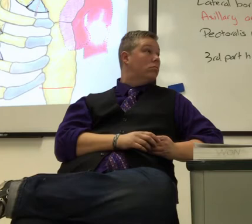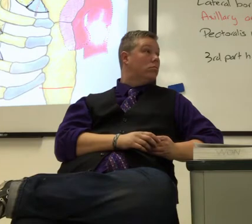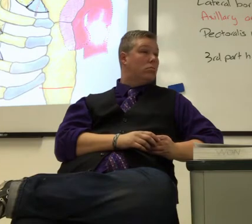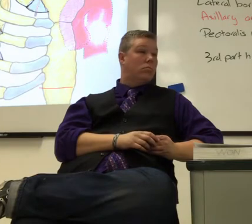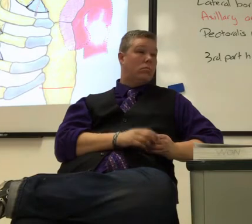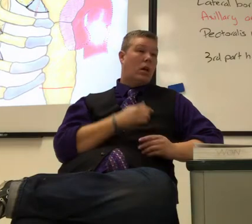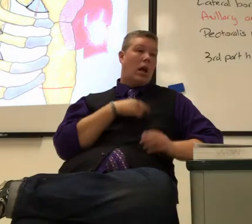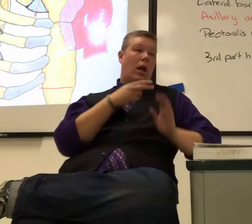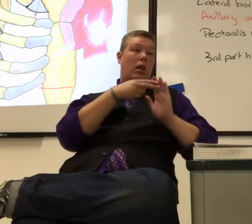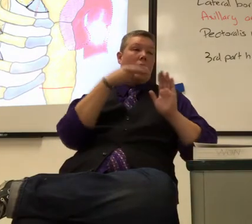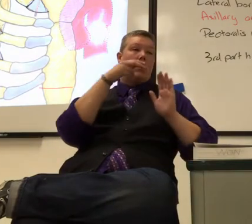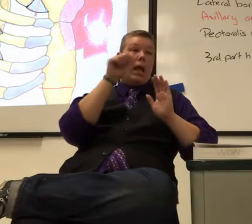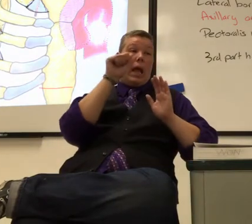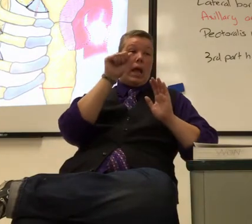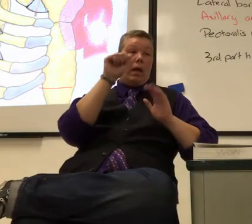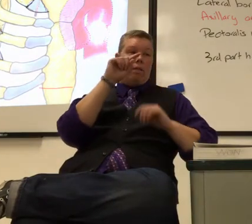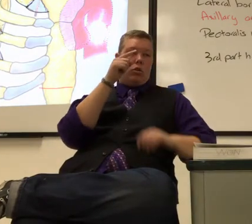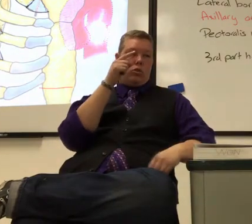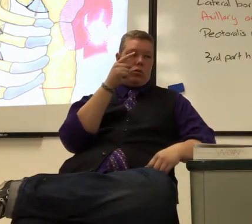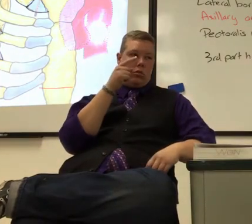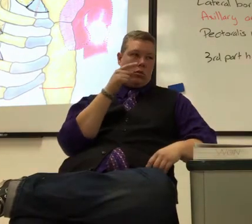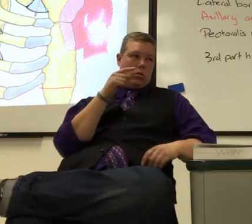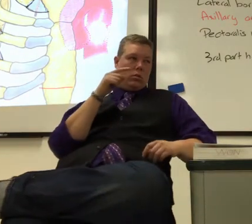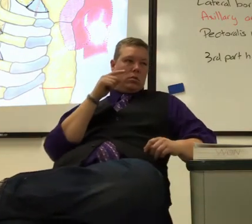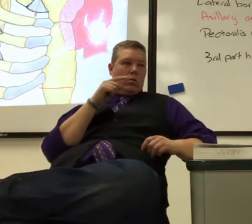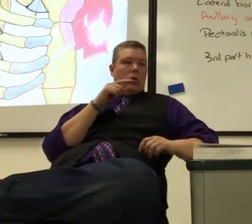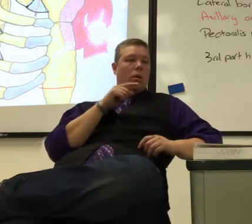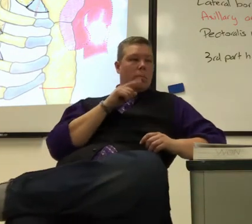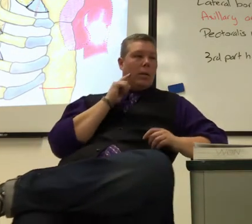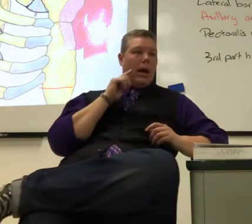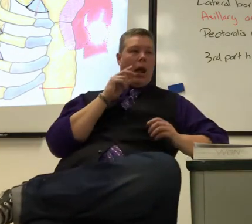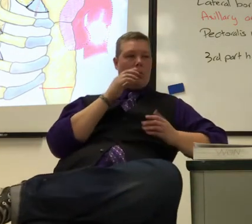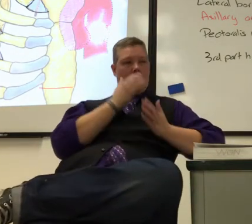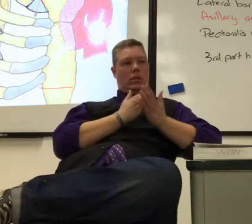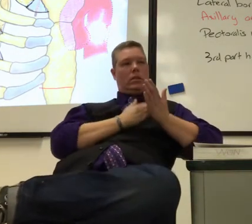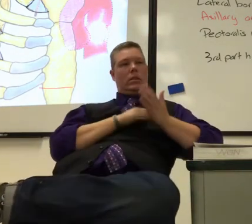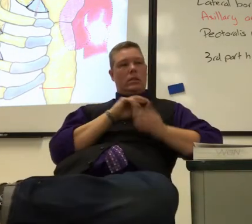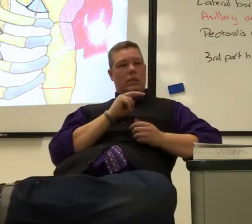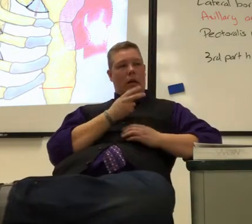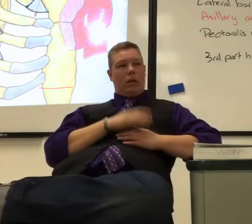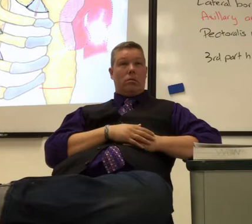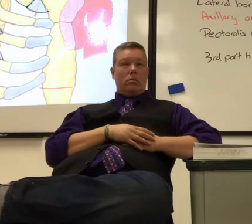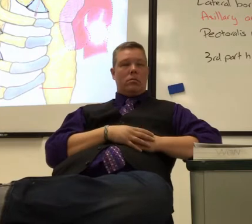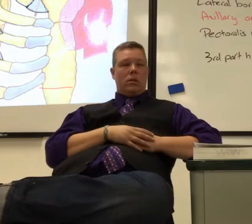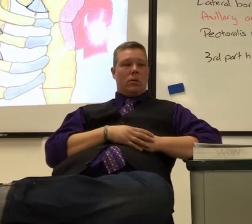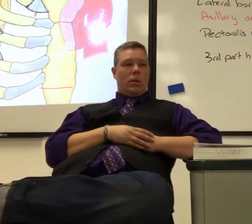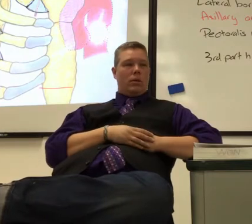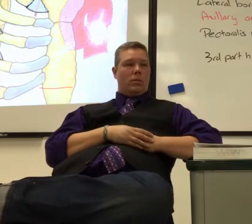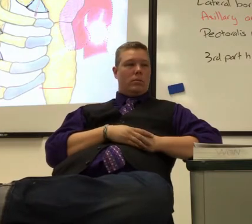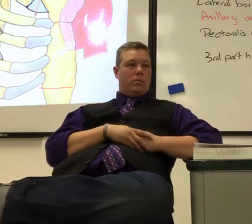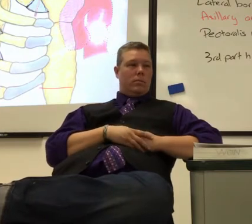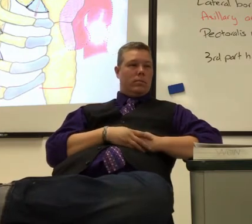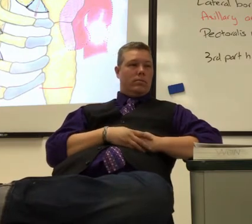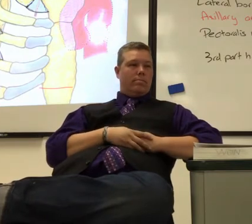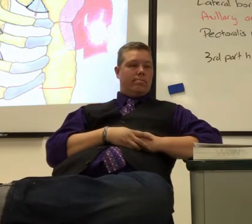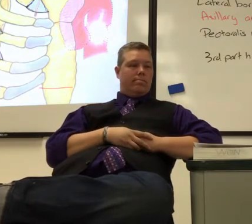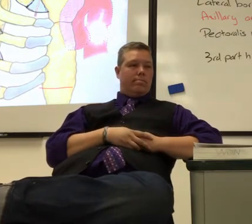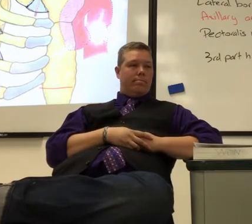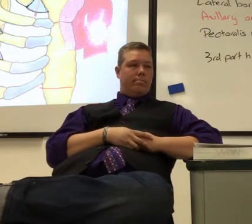I labeled A first, but I listed it second. Oh well.